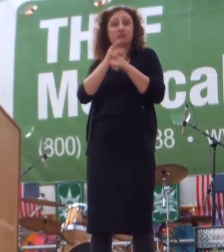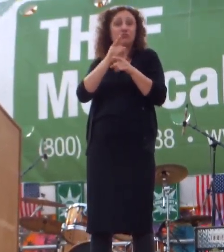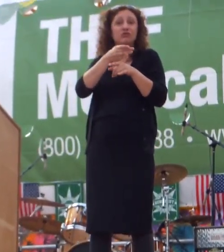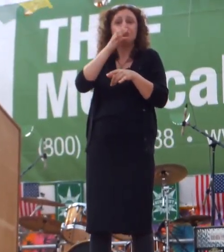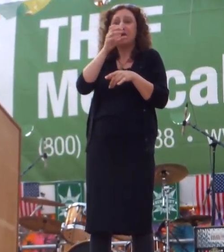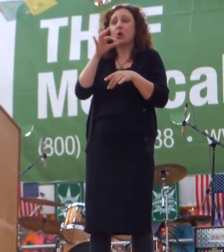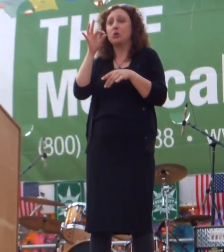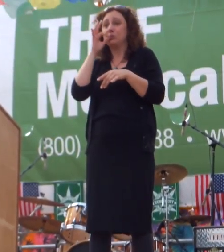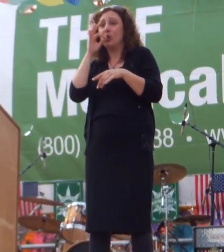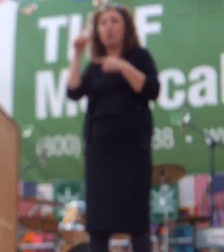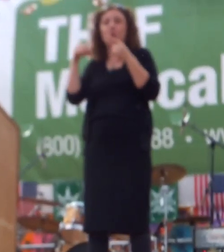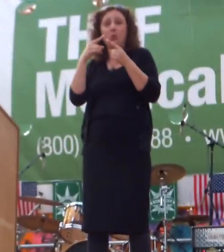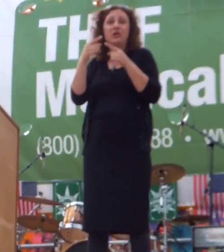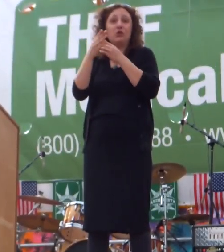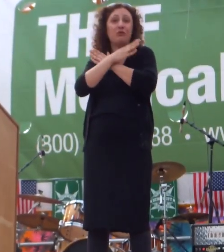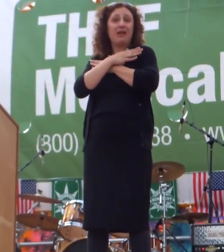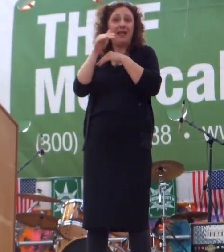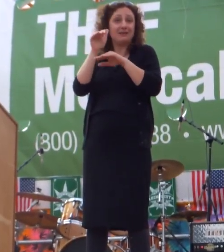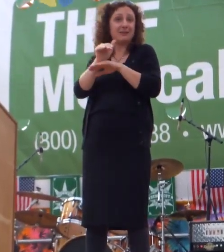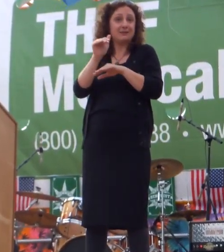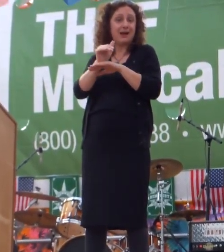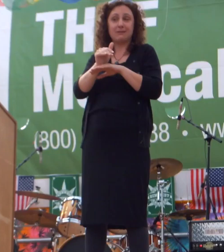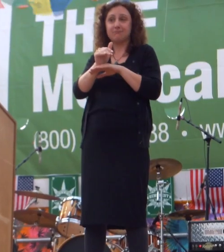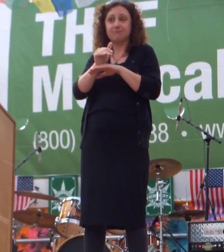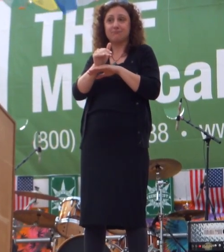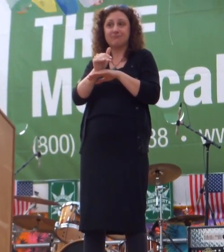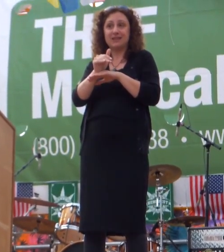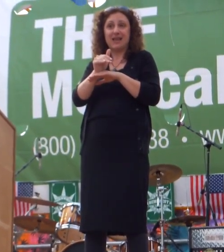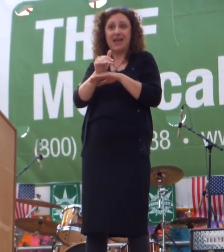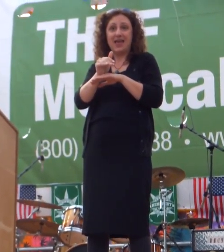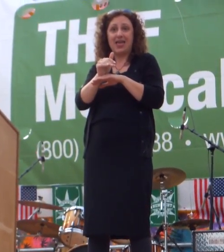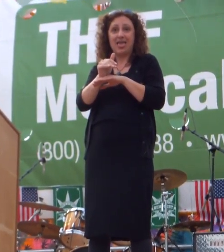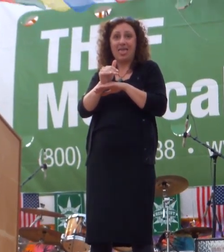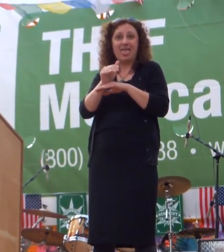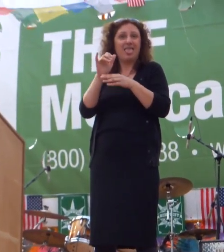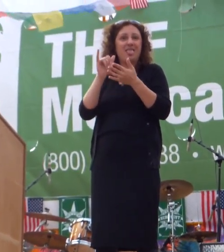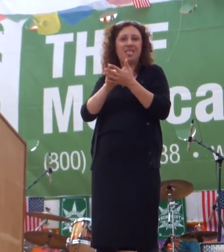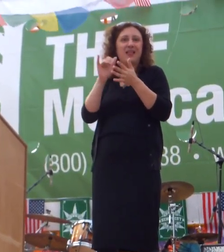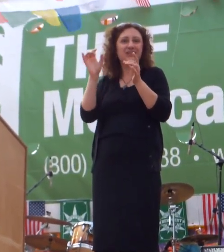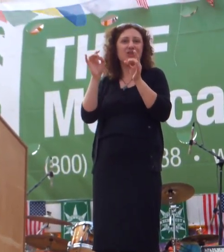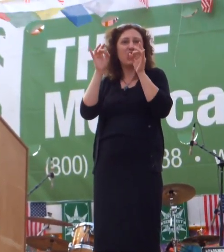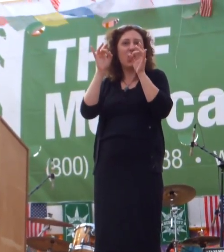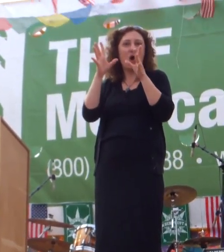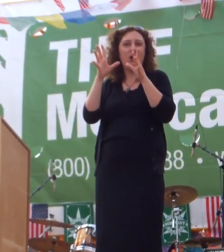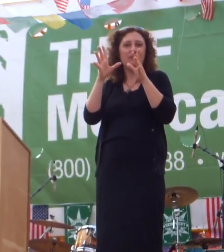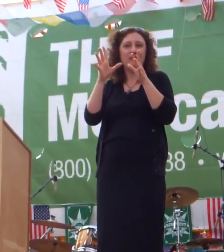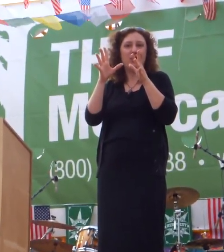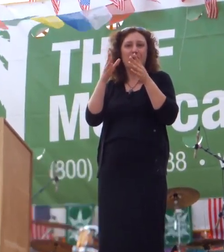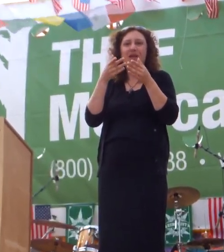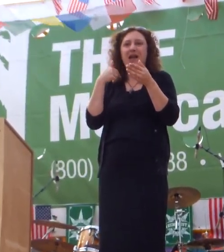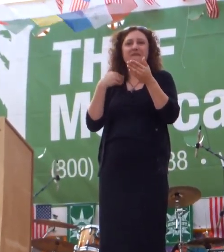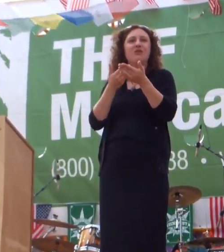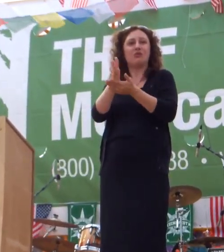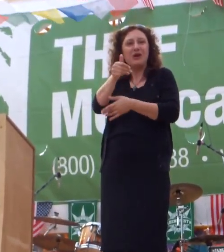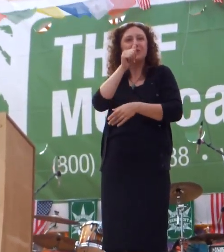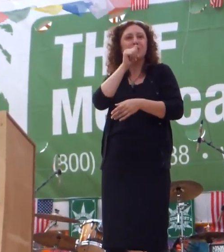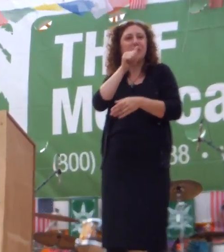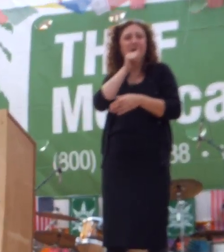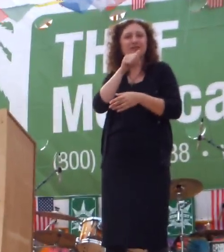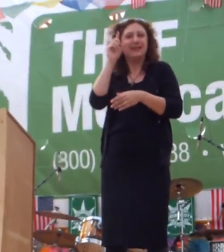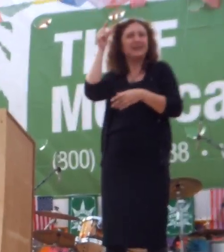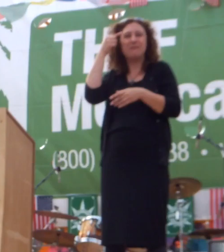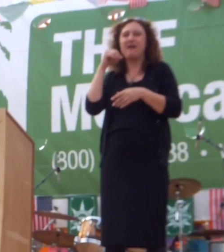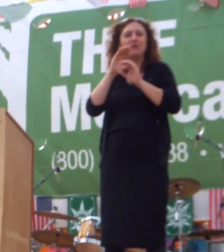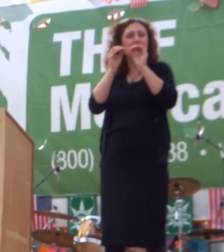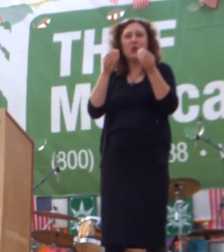smoke marijuana when you relax in the evening. That's offensive to the concept of right to privacy. The